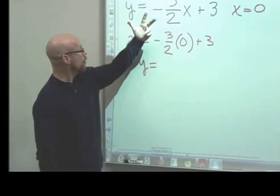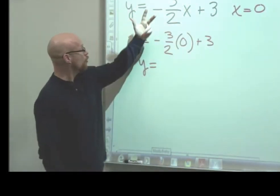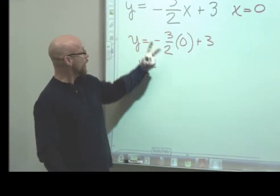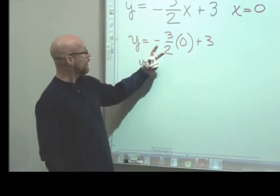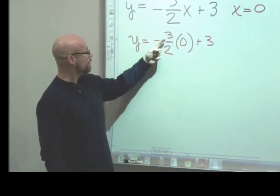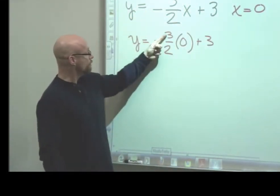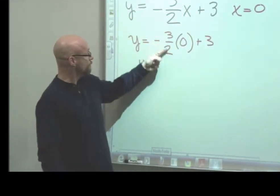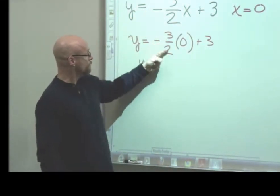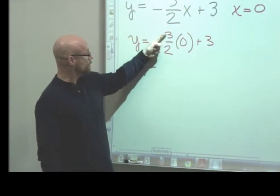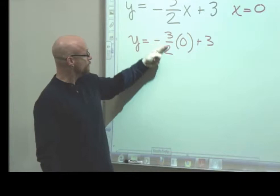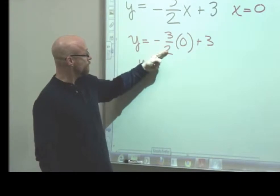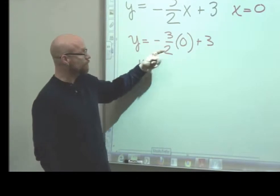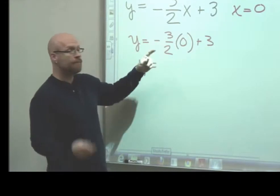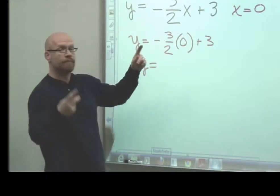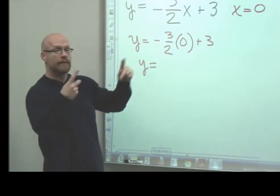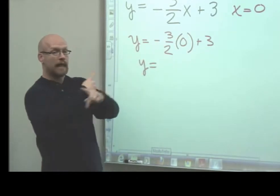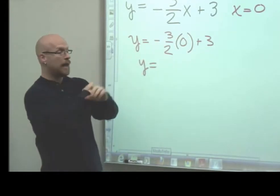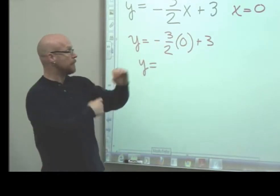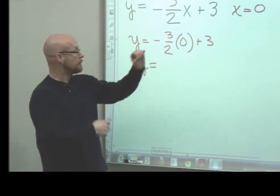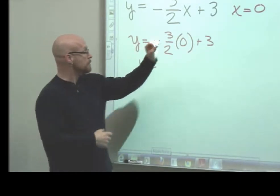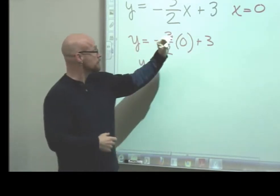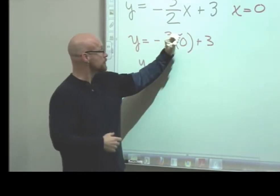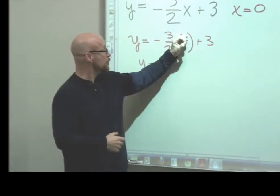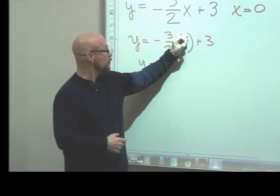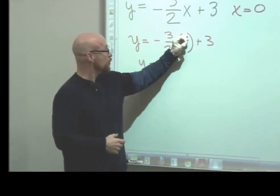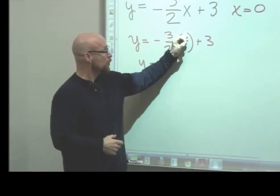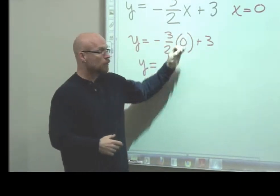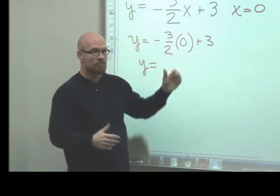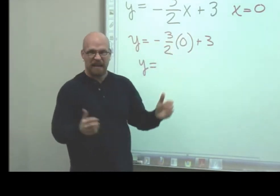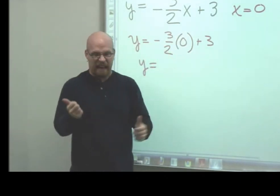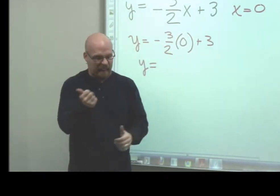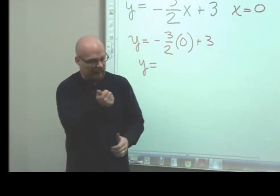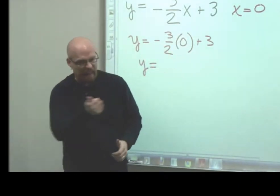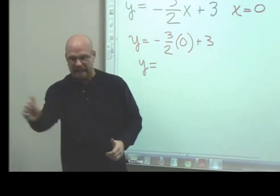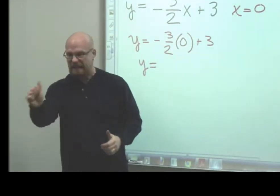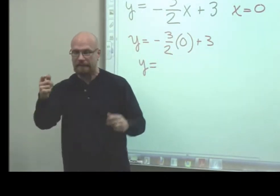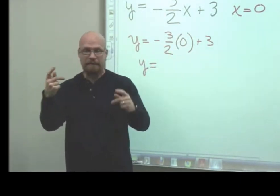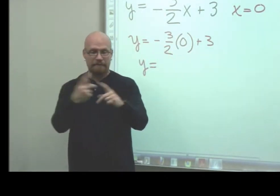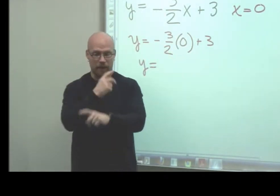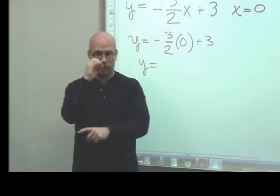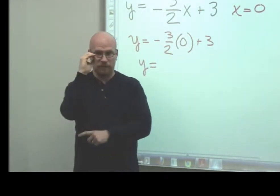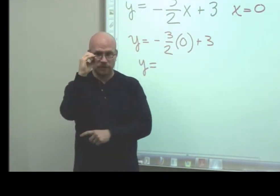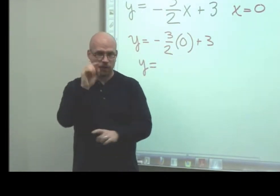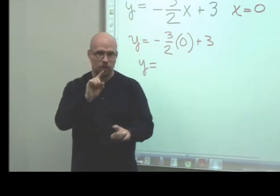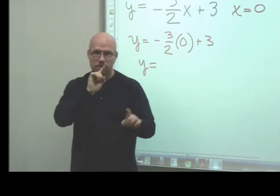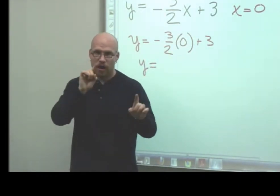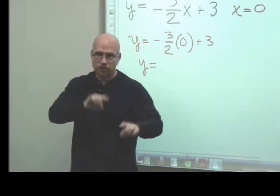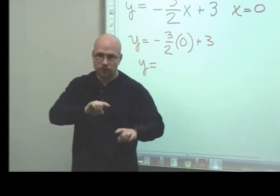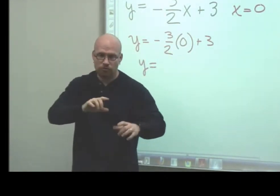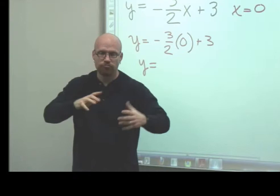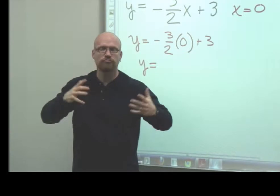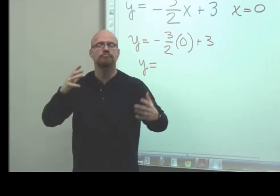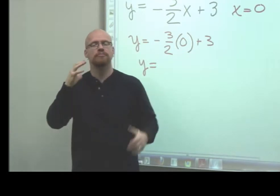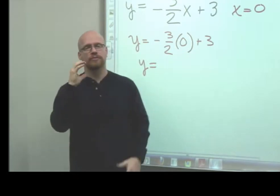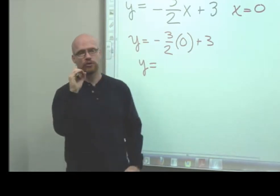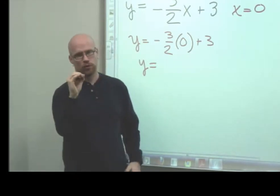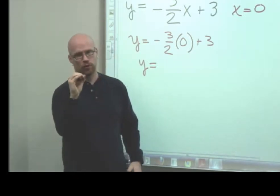Let me make sure you see this, what's going on here. I have negative 3 halves times 0. Now we know anything